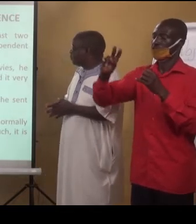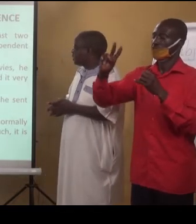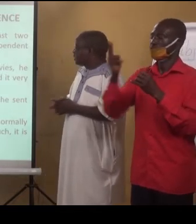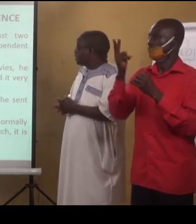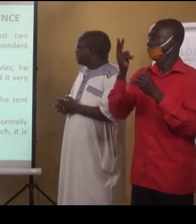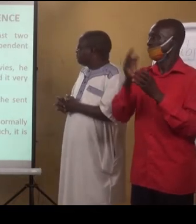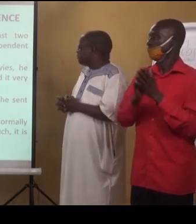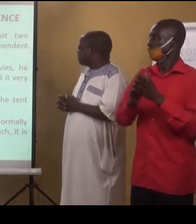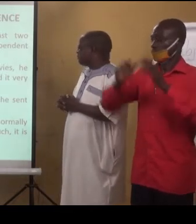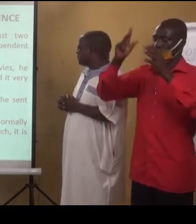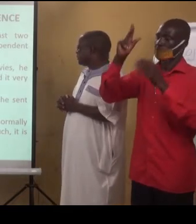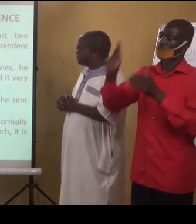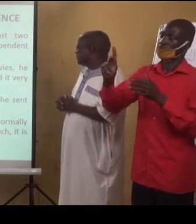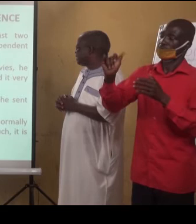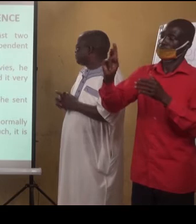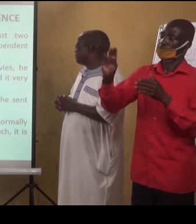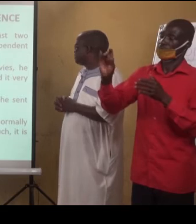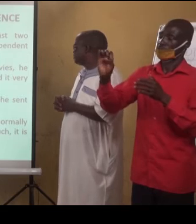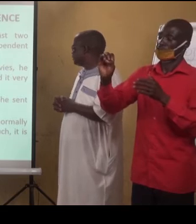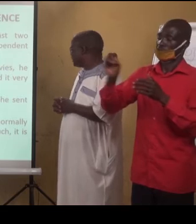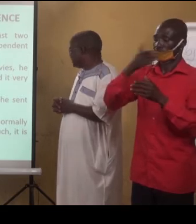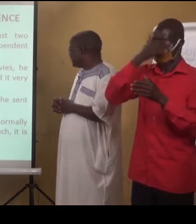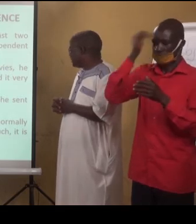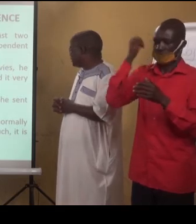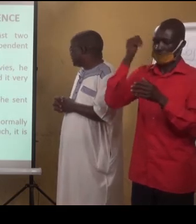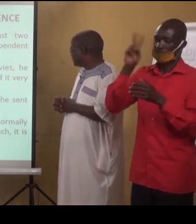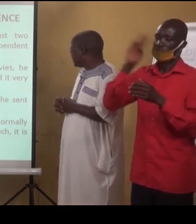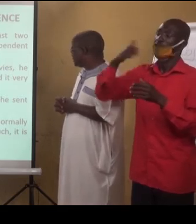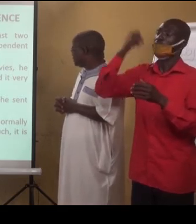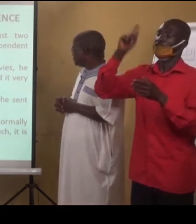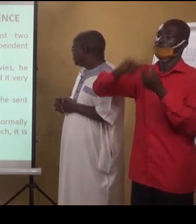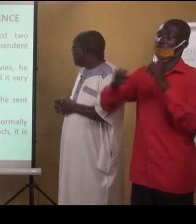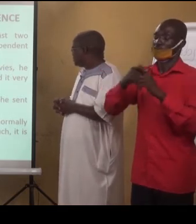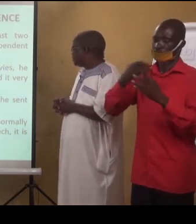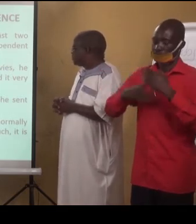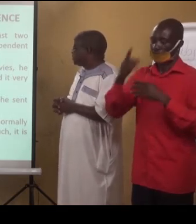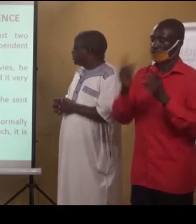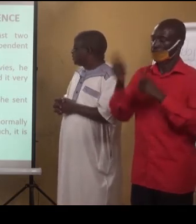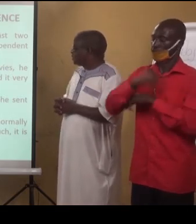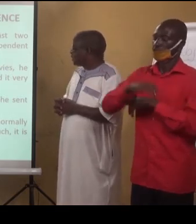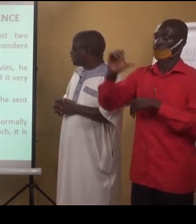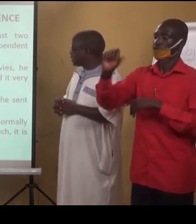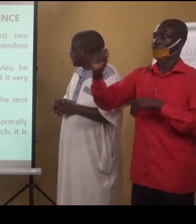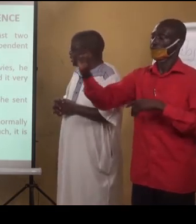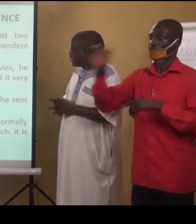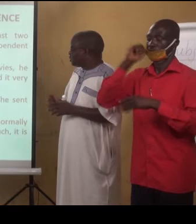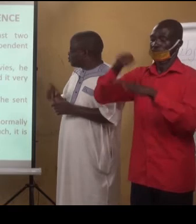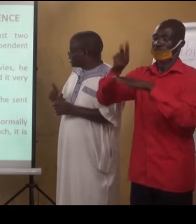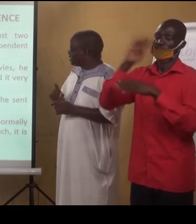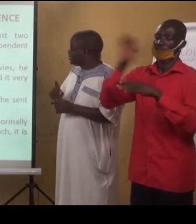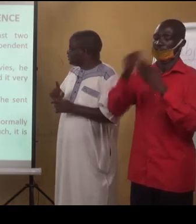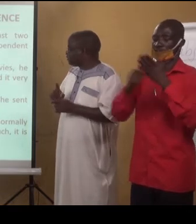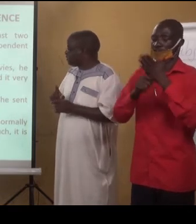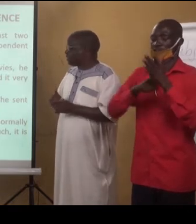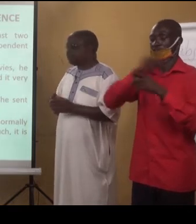2. Kande forgot her best friend's birthday, so she sent her a card